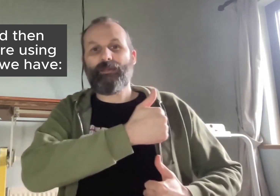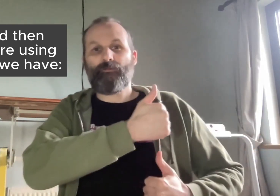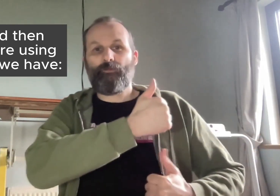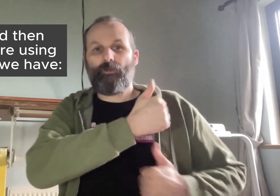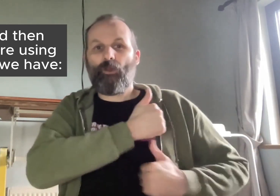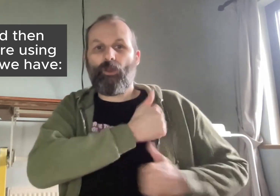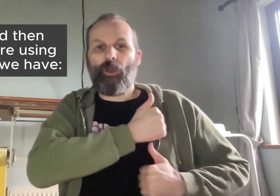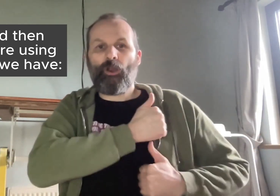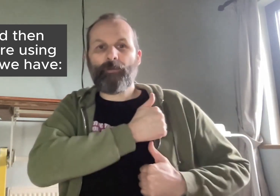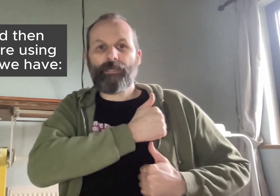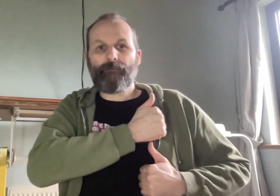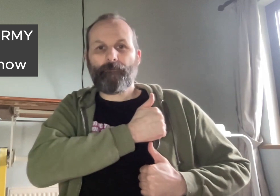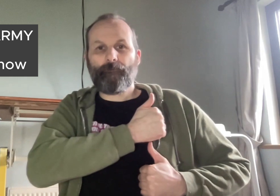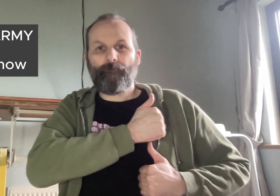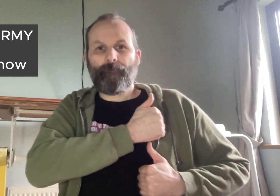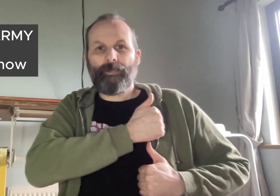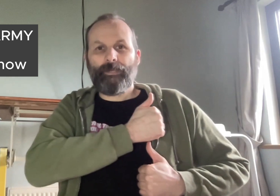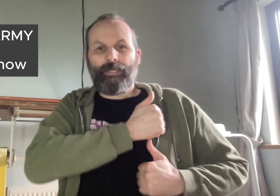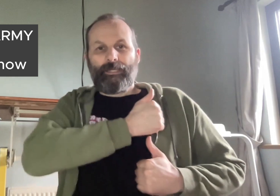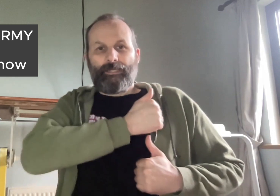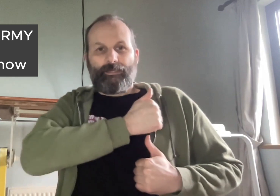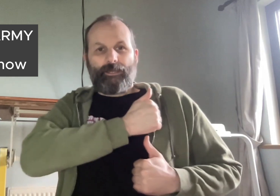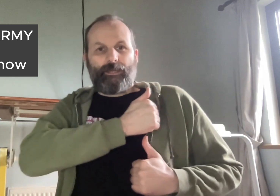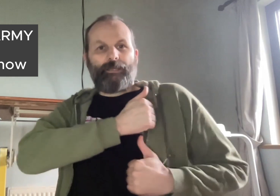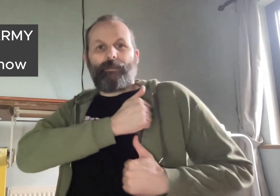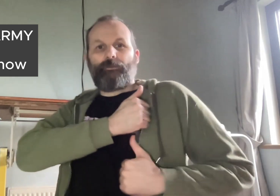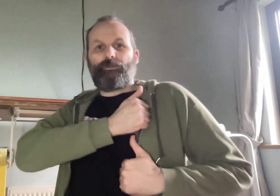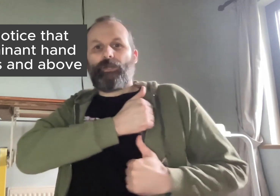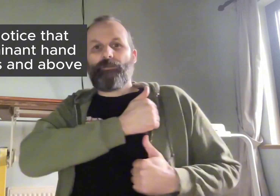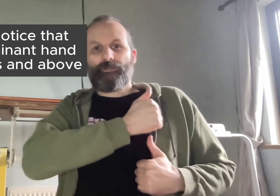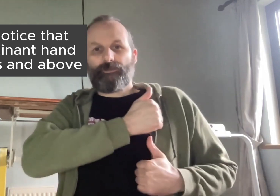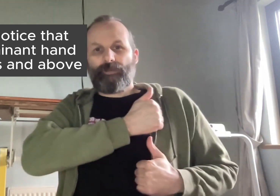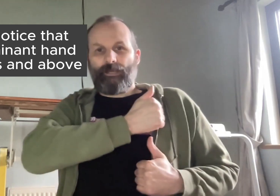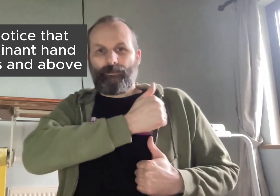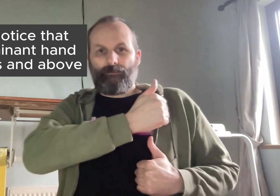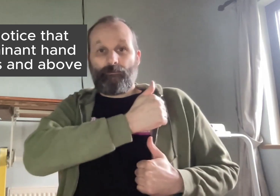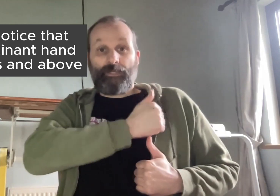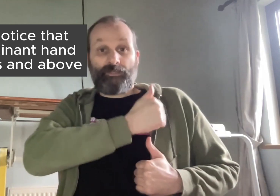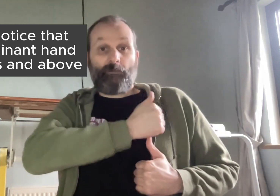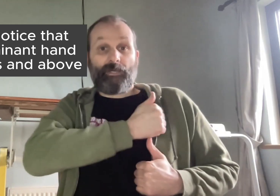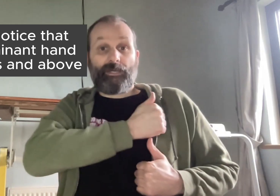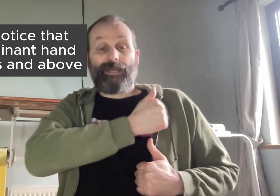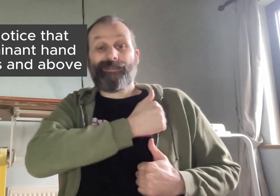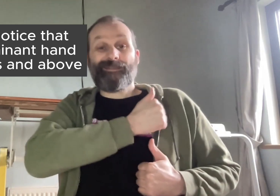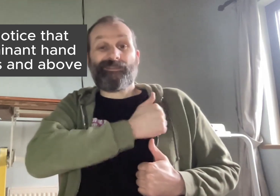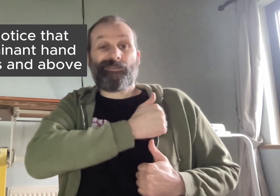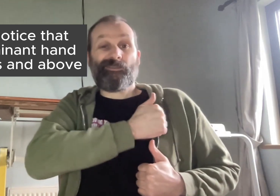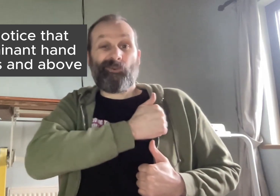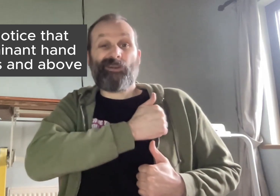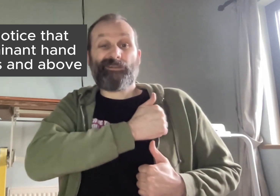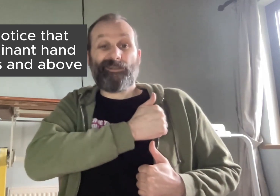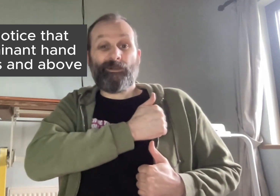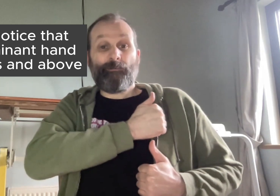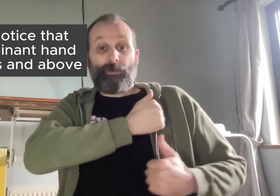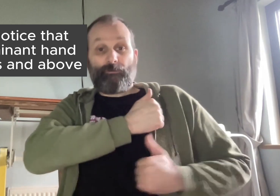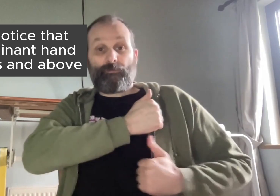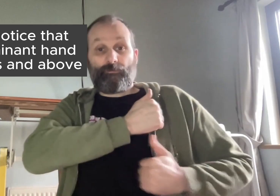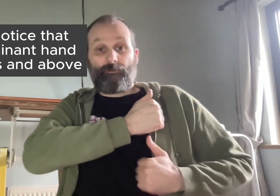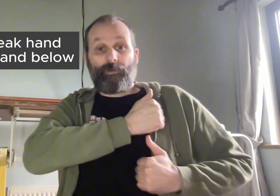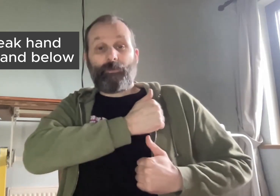have army. Now, you'll notice that my dominant hand is cross and above. My